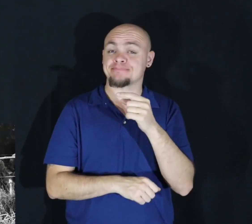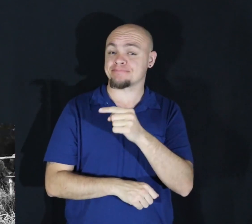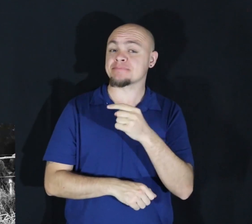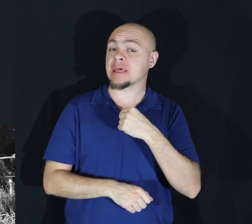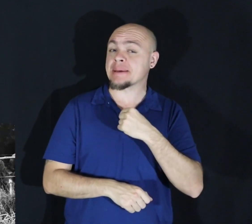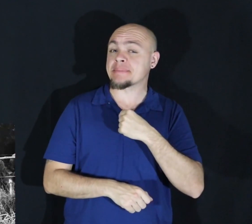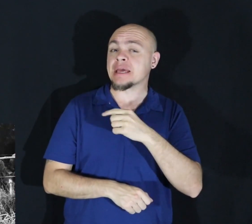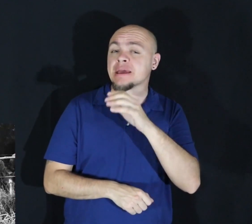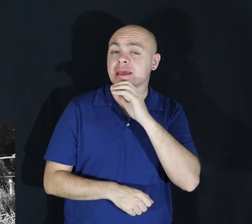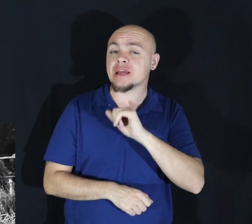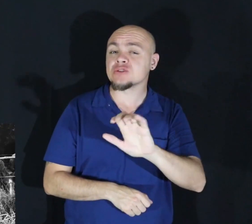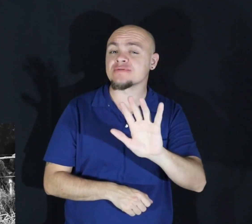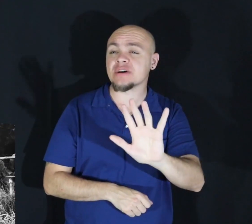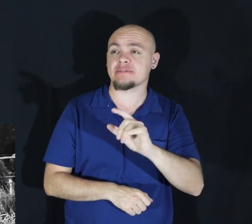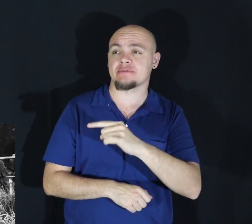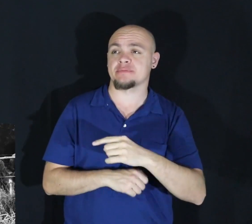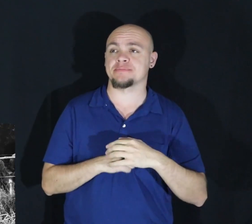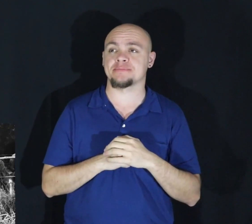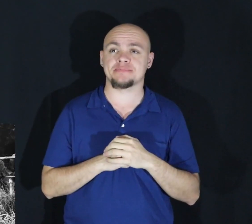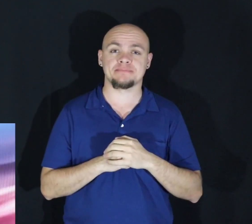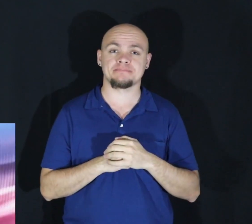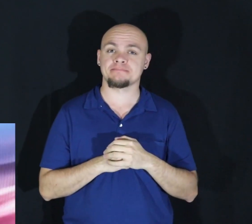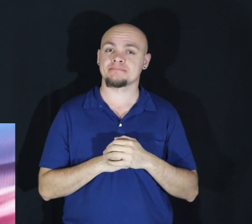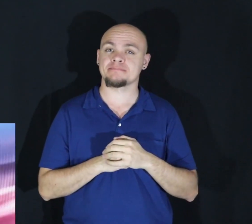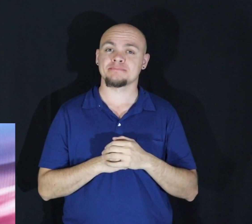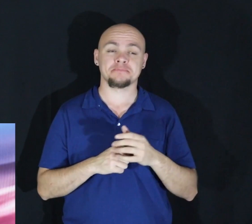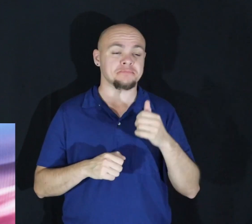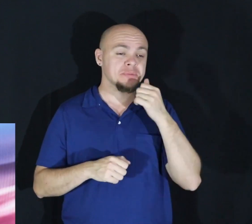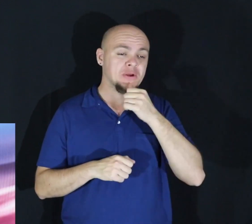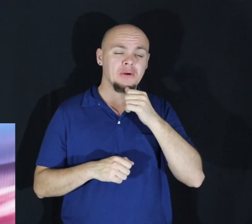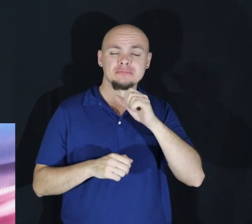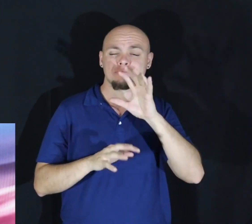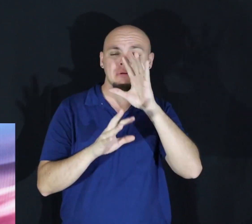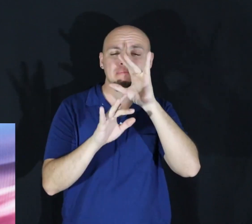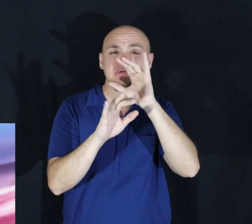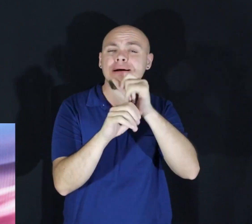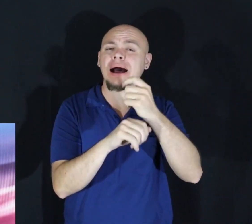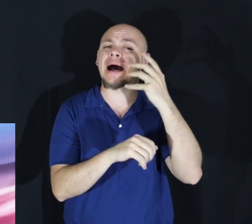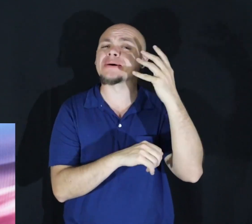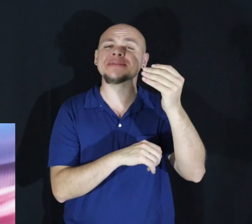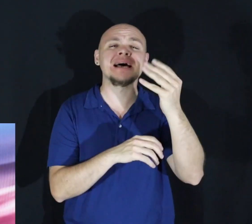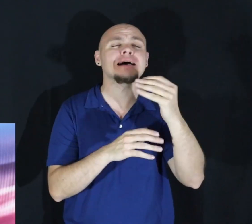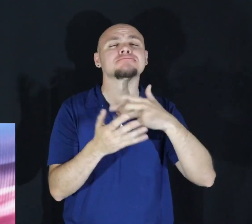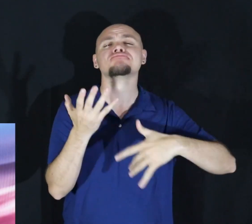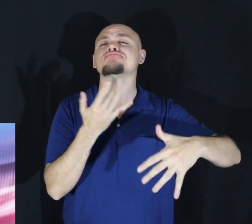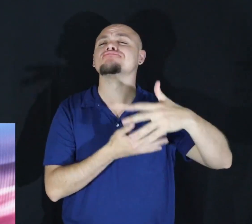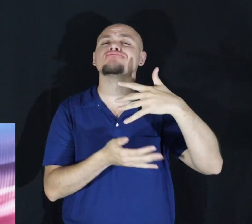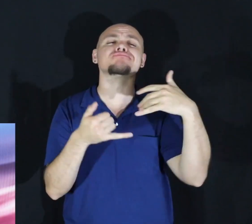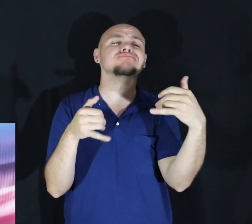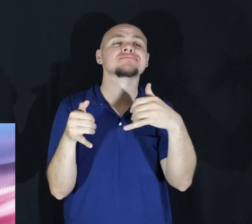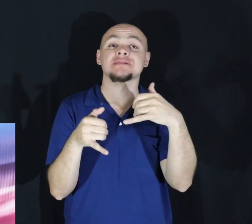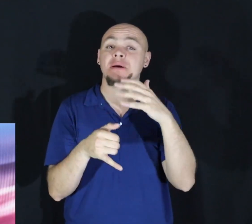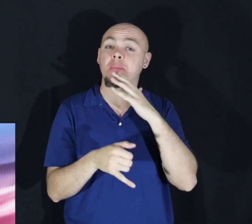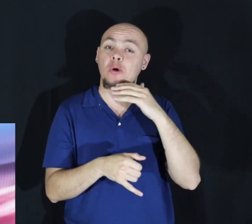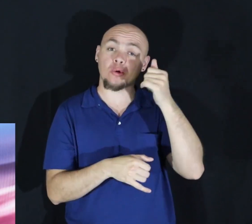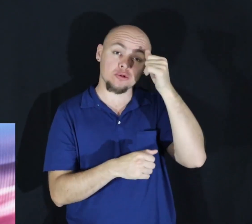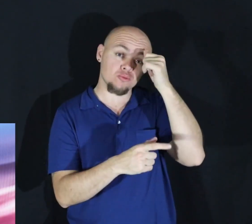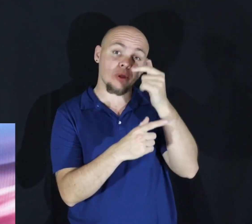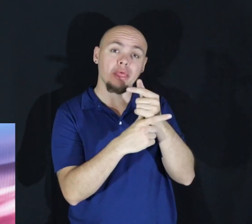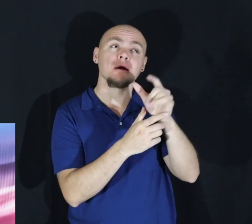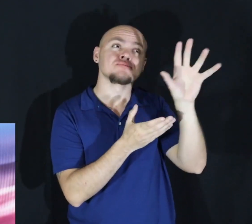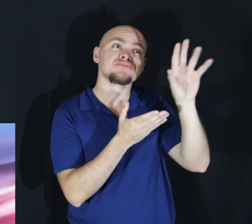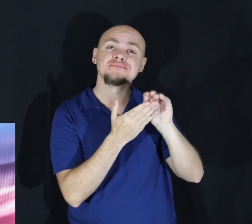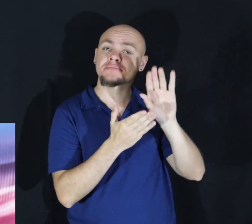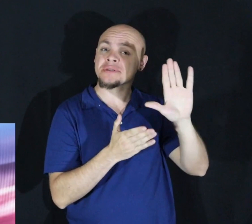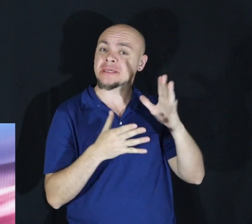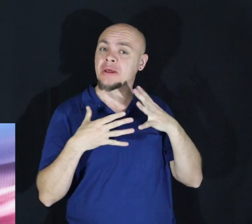of 5. I was a very lively girl who loved playing outside, and I used to dress like my older brother, who I really looked up